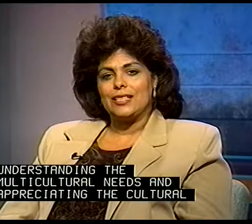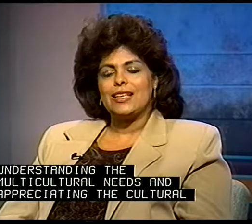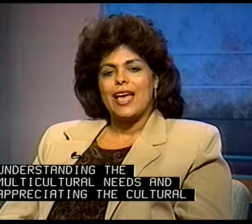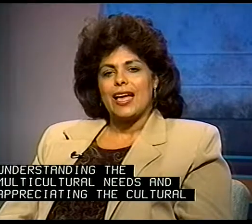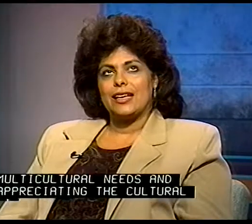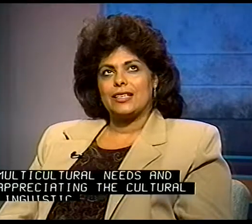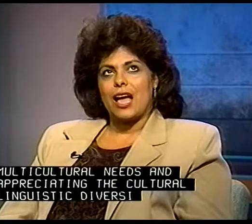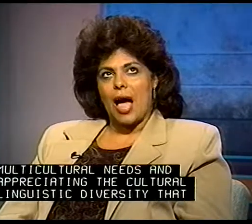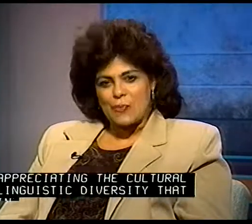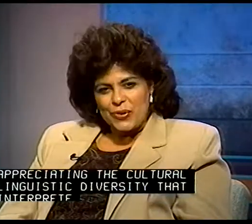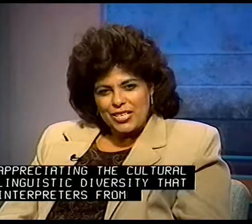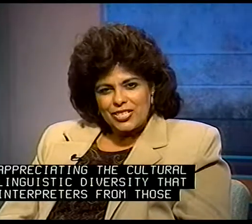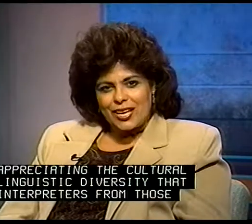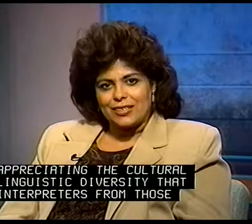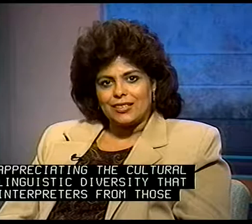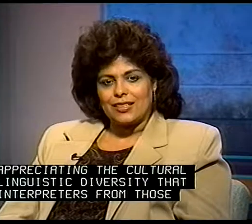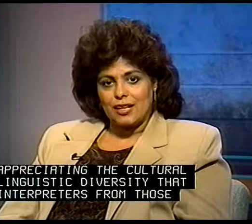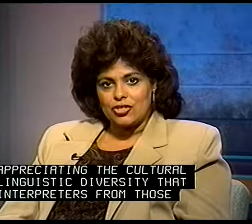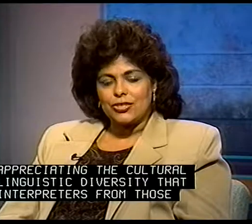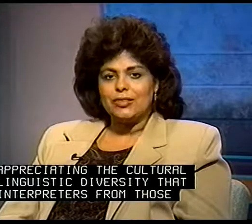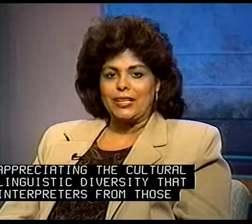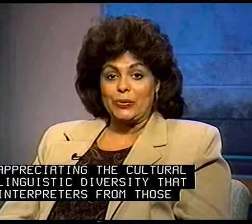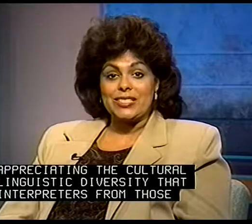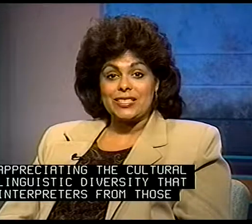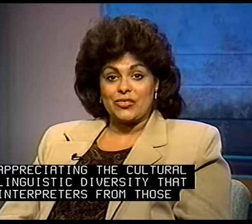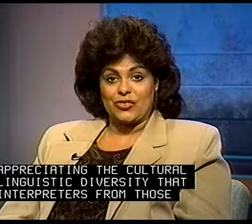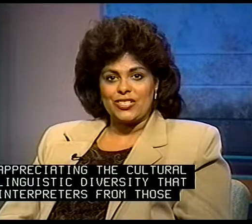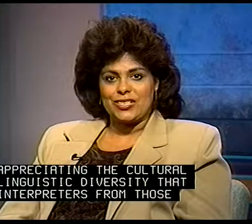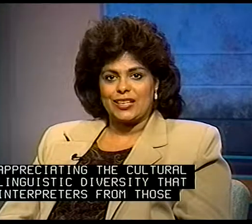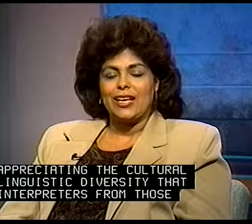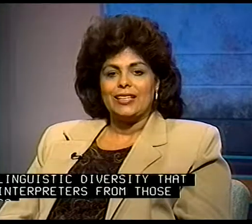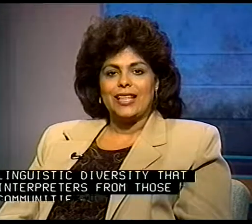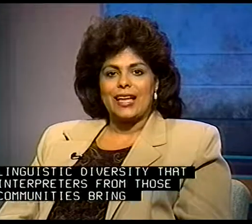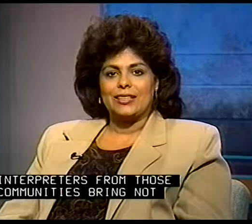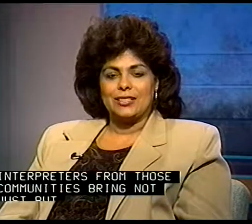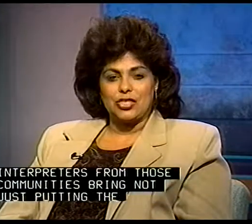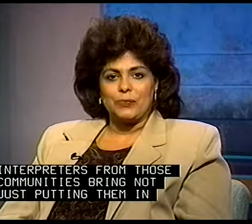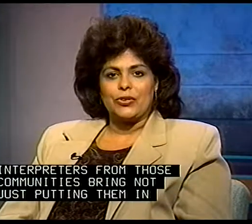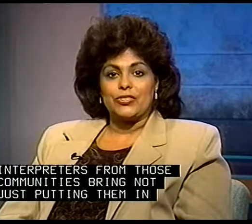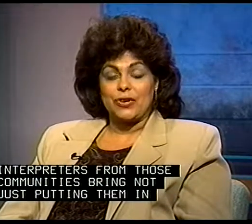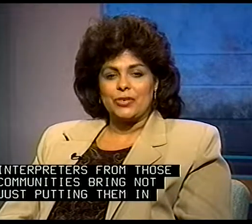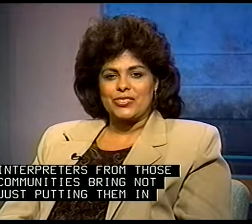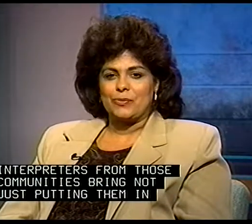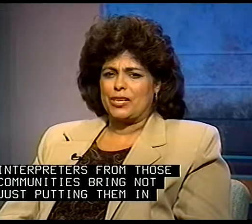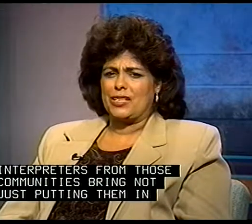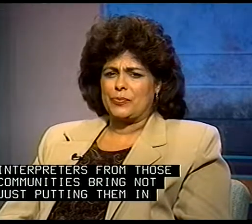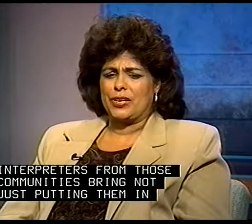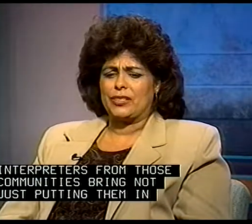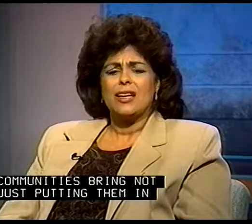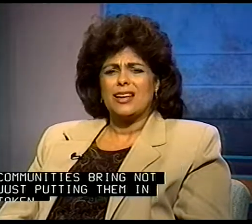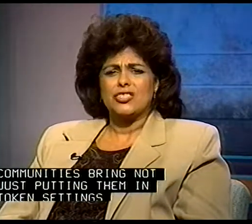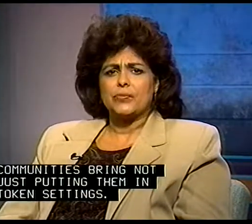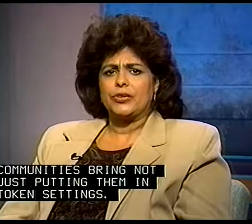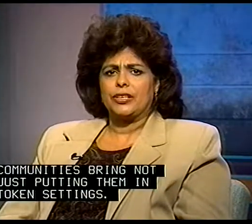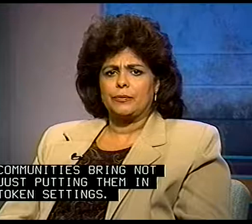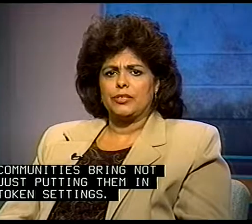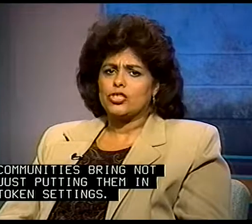needs and appreciating the cultural linguistic diversity that interpreters from those communities bring, not just putting them in